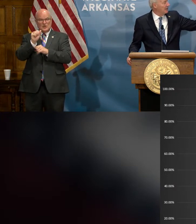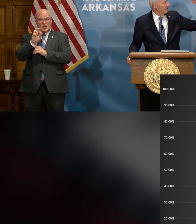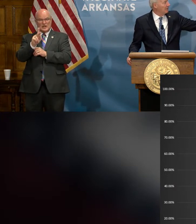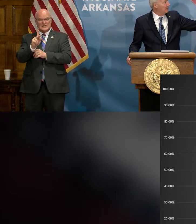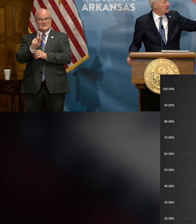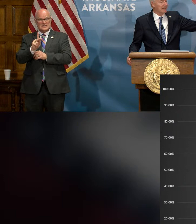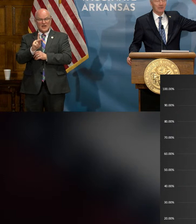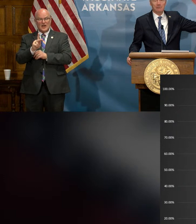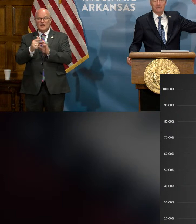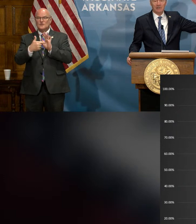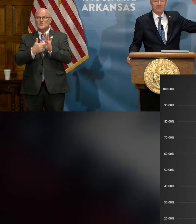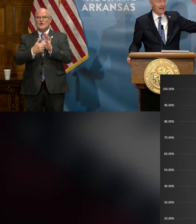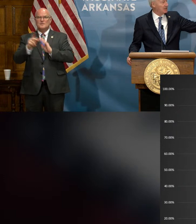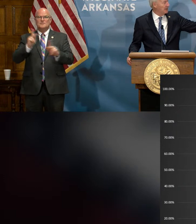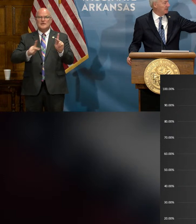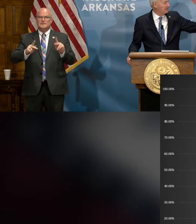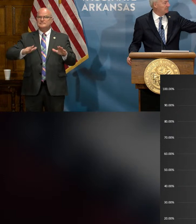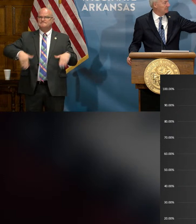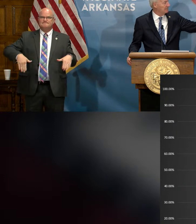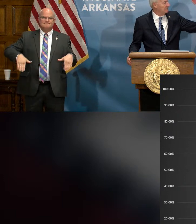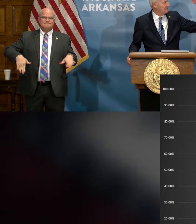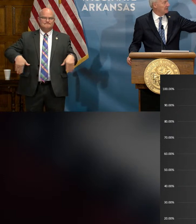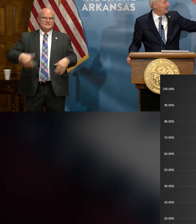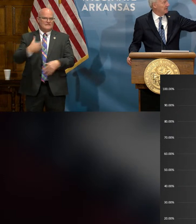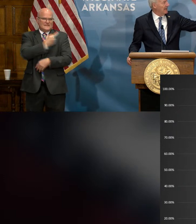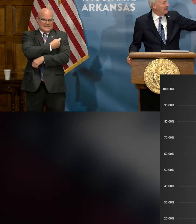Arkansas represent those that are unvaccinated.